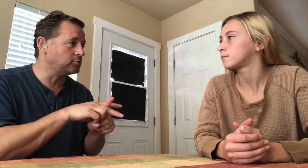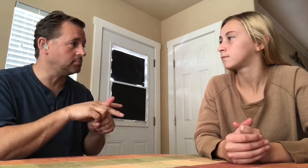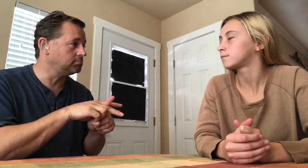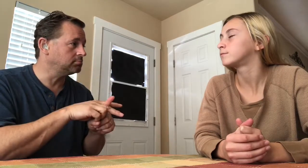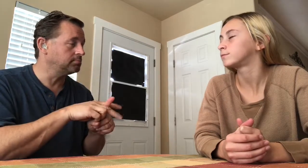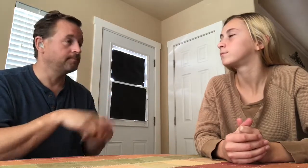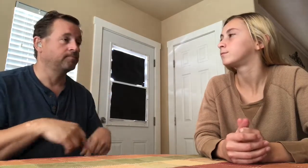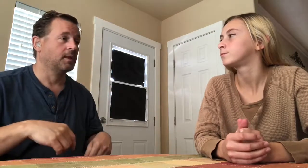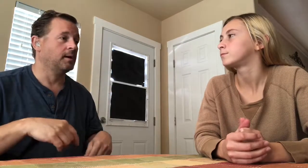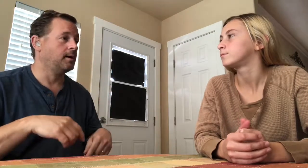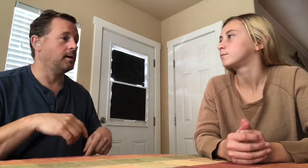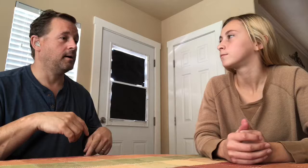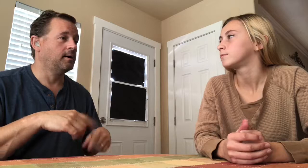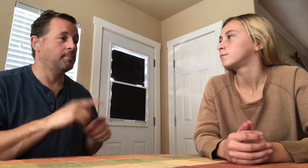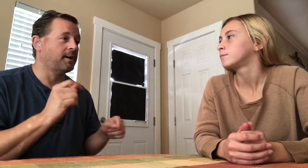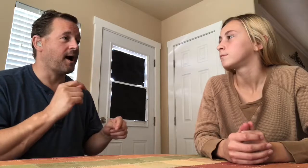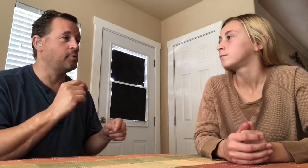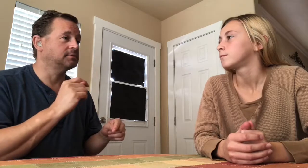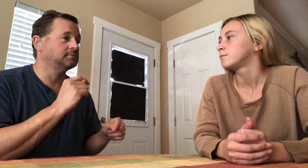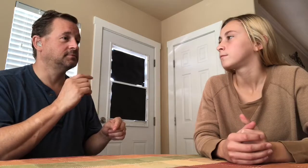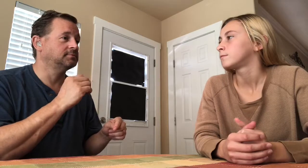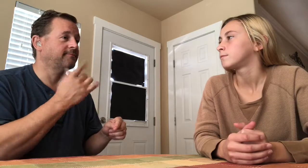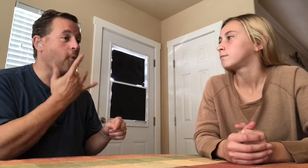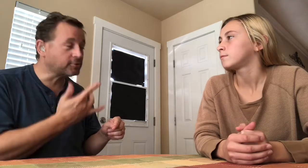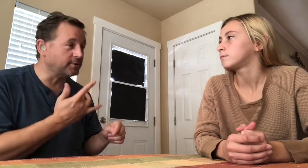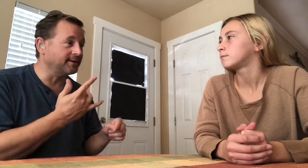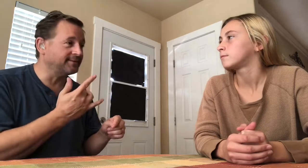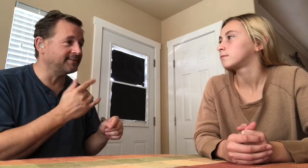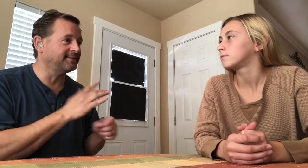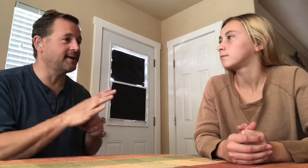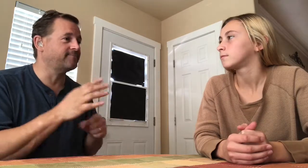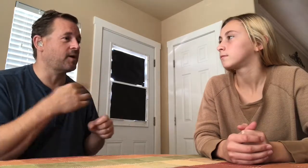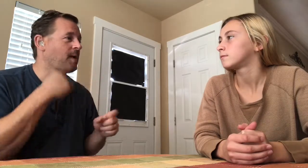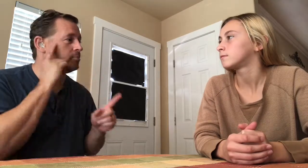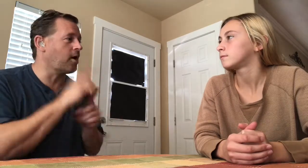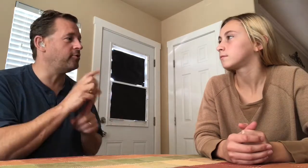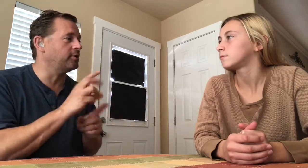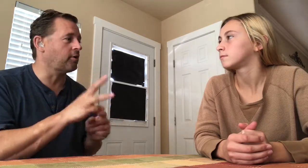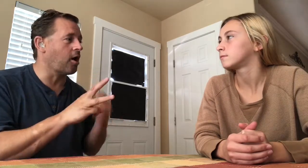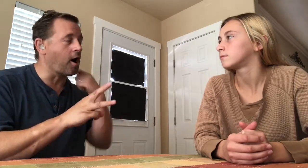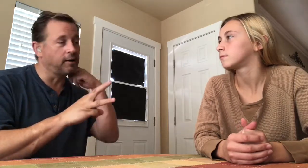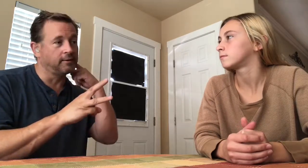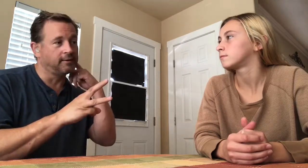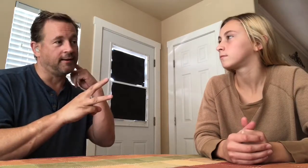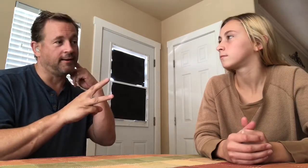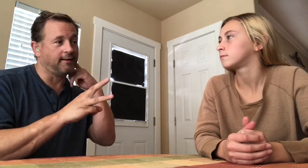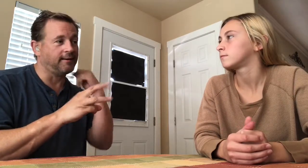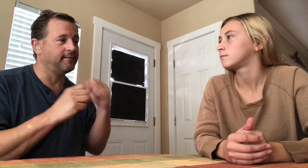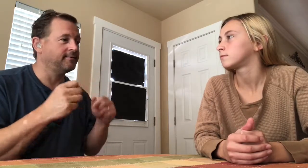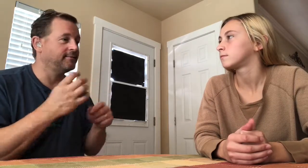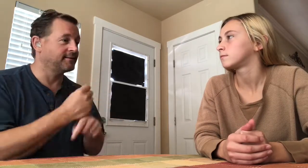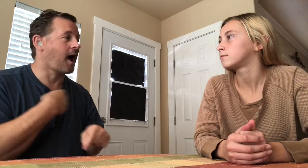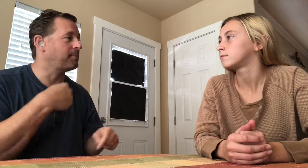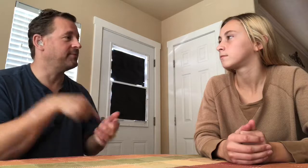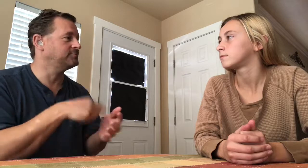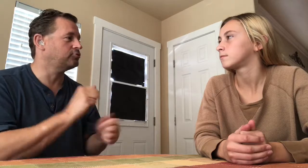application. But I was fortunate enough that my brother-in-law got me the